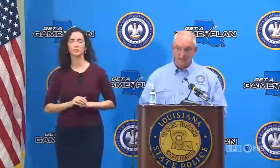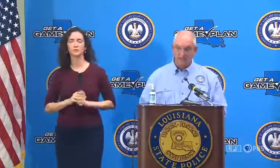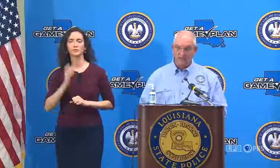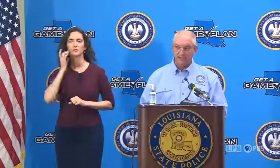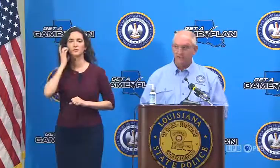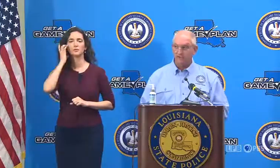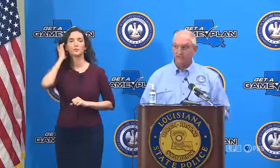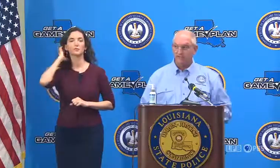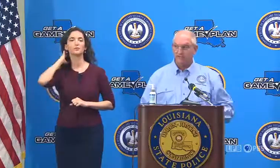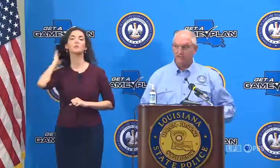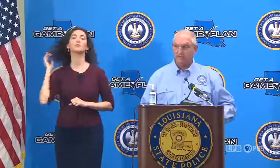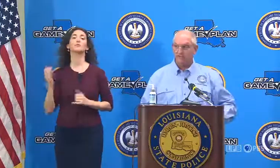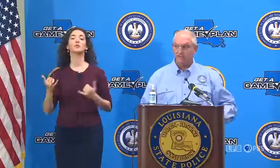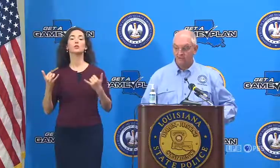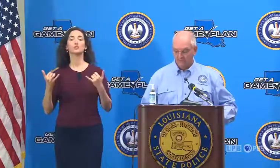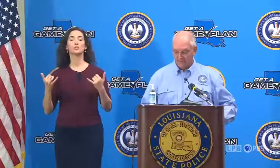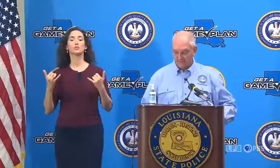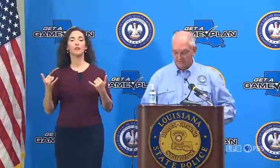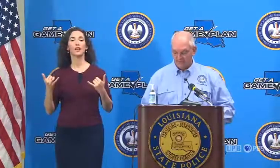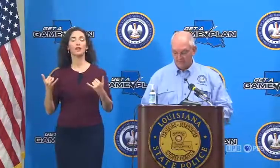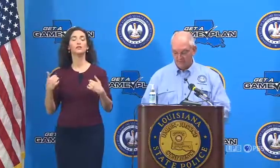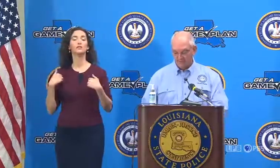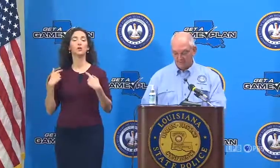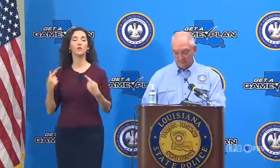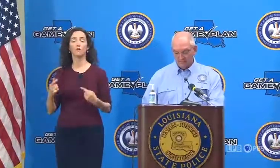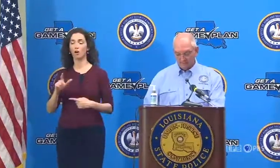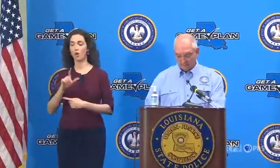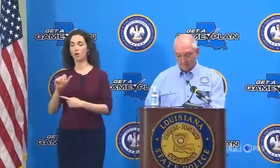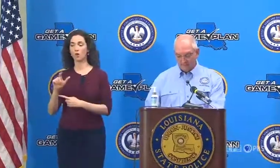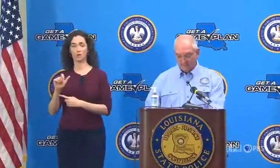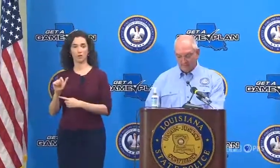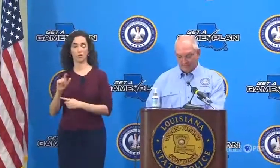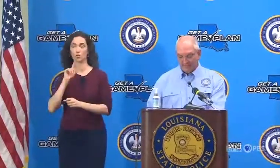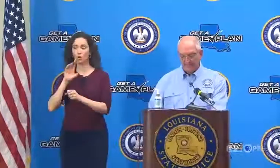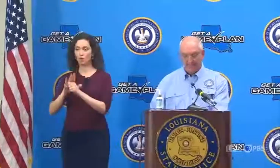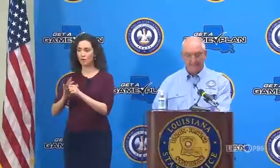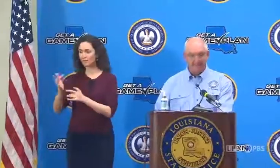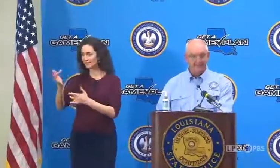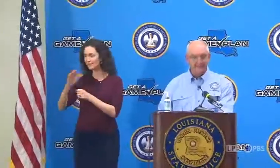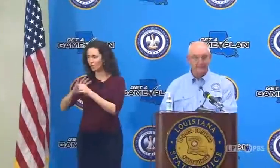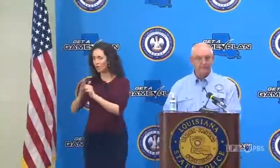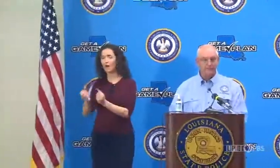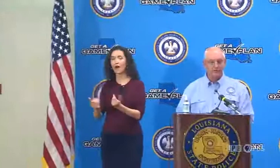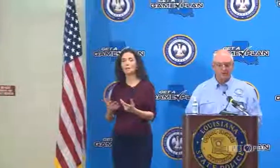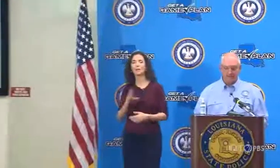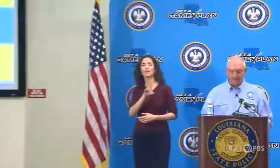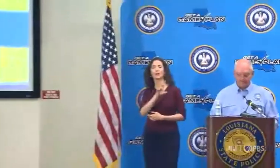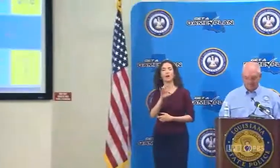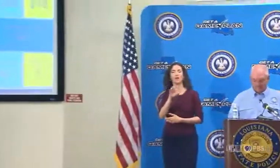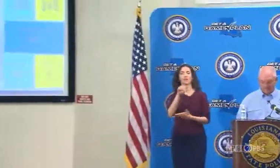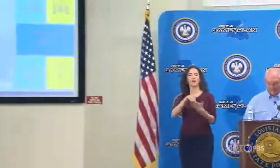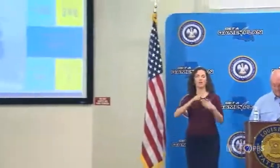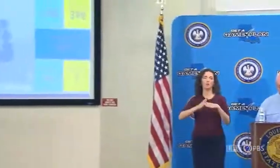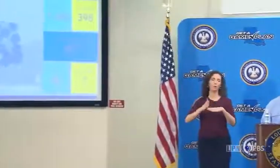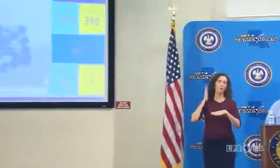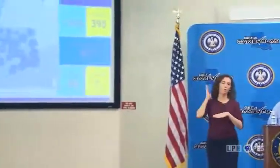Today, Louisiana has surpassed 700,000 confirmed COVID-19 cases since the start of the